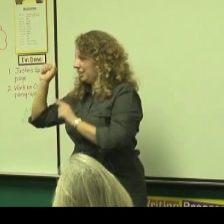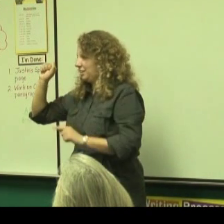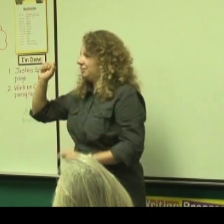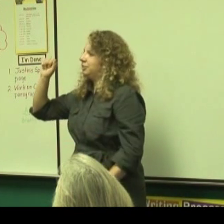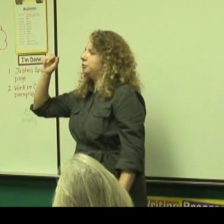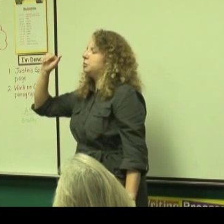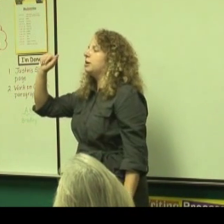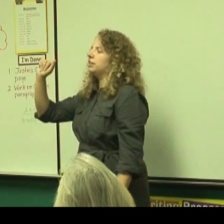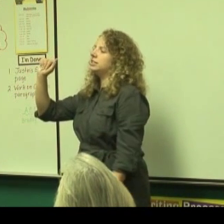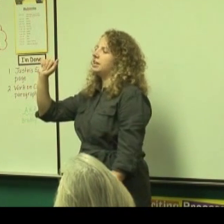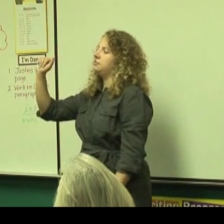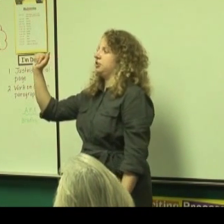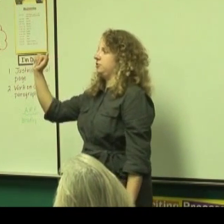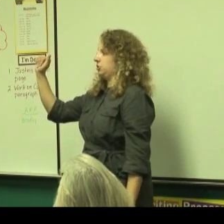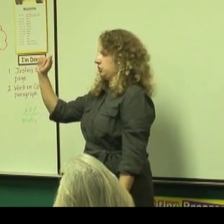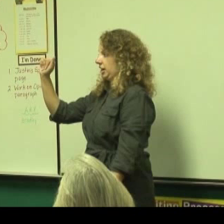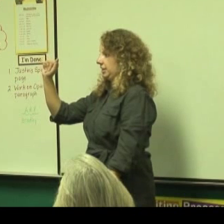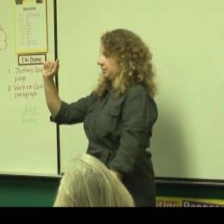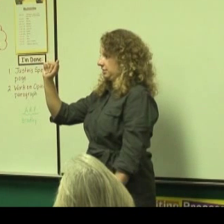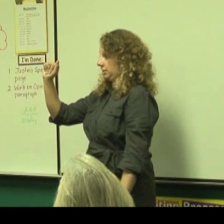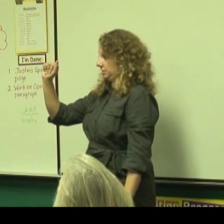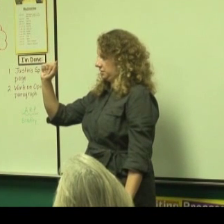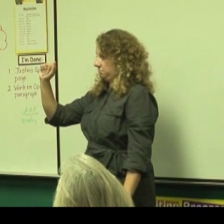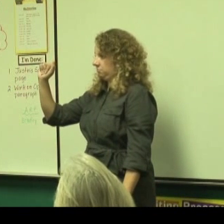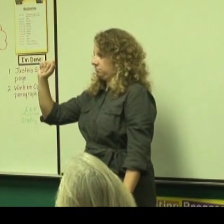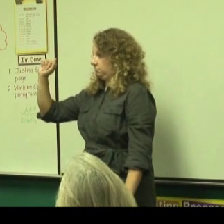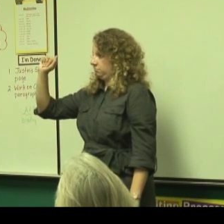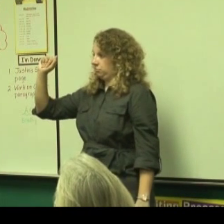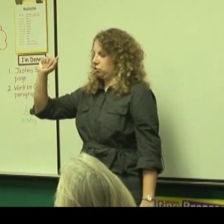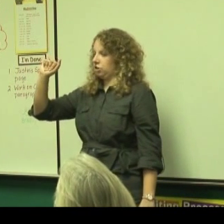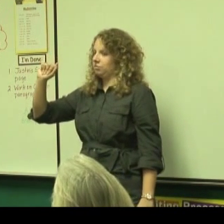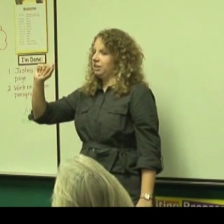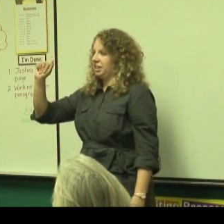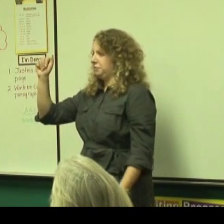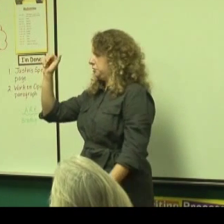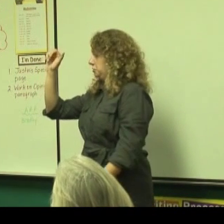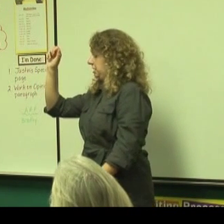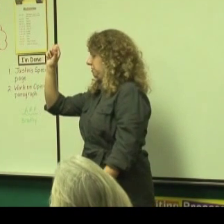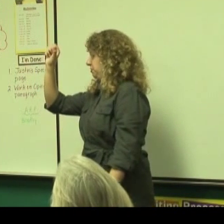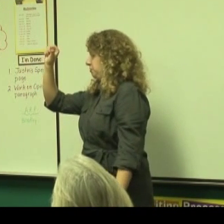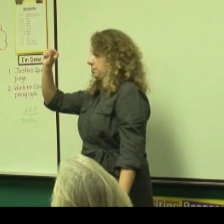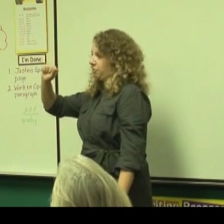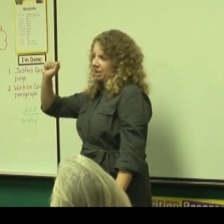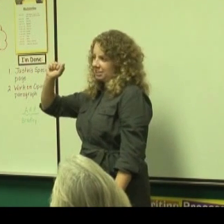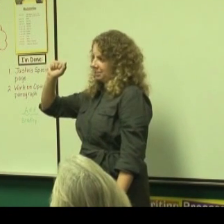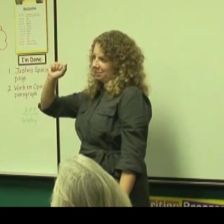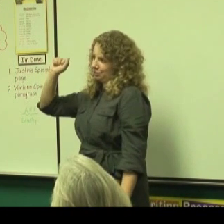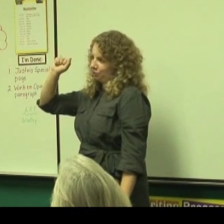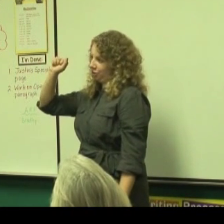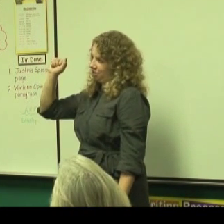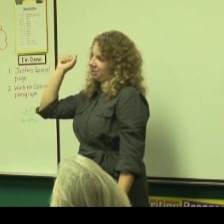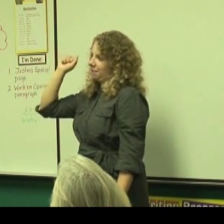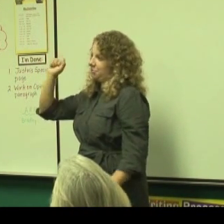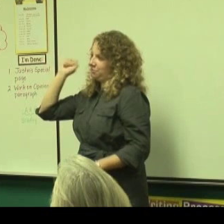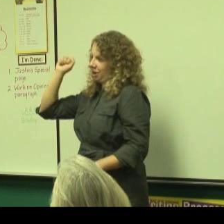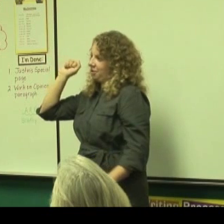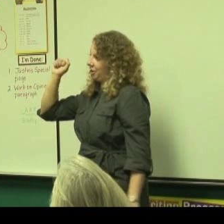in. It'll be way less effort if you can do your A's like this. So if you've been practicing this for a long time and you've got your